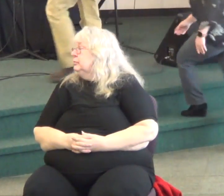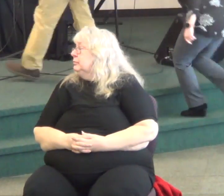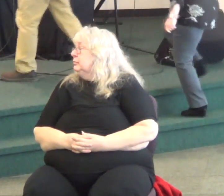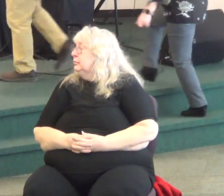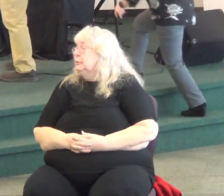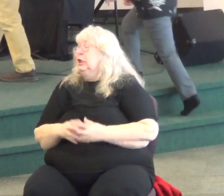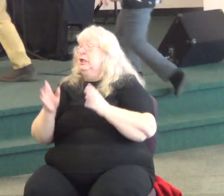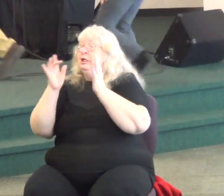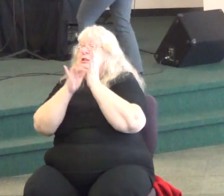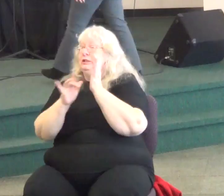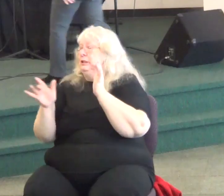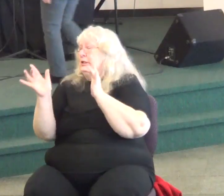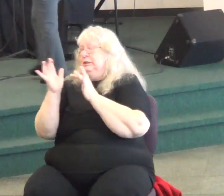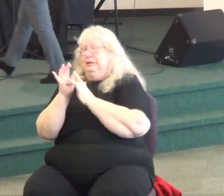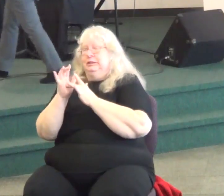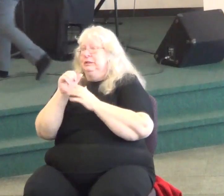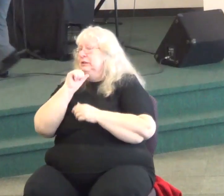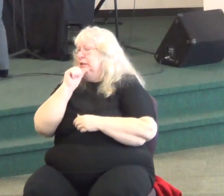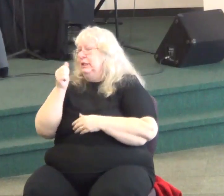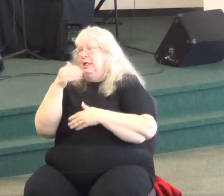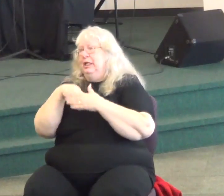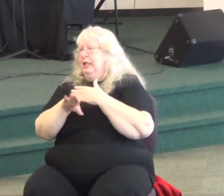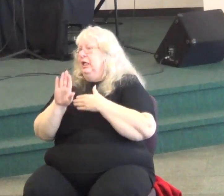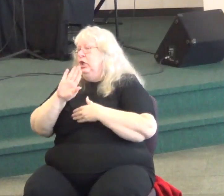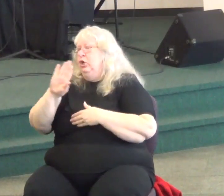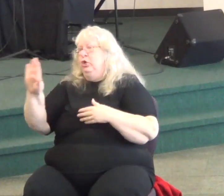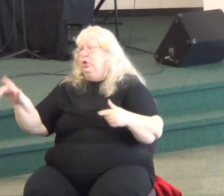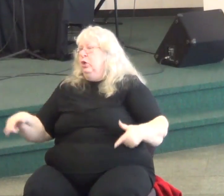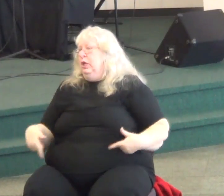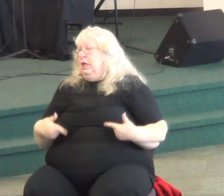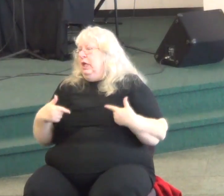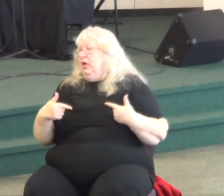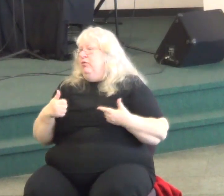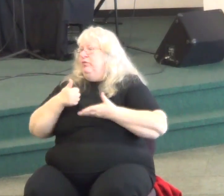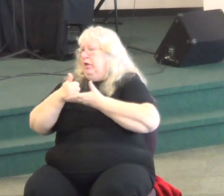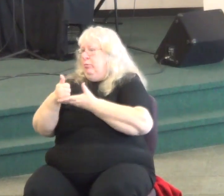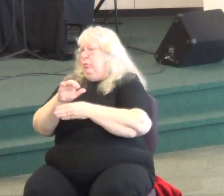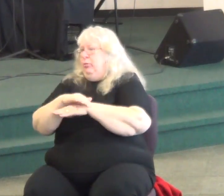Jesus didn't write into your life to make you comfortable, church.